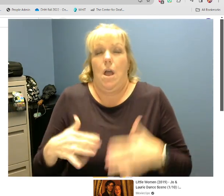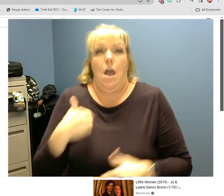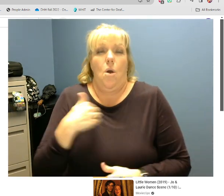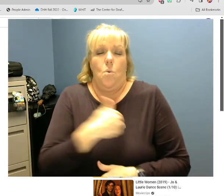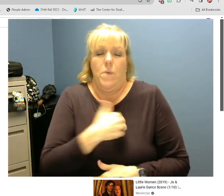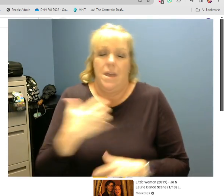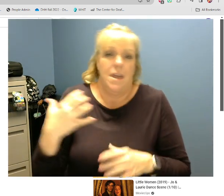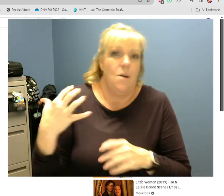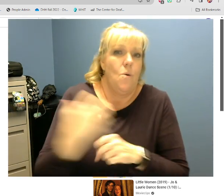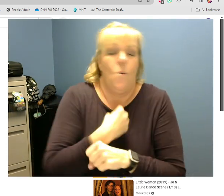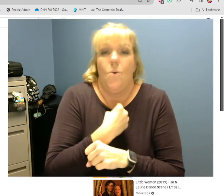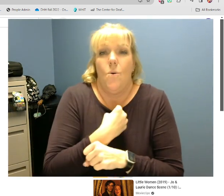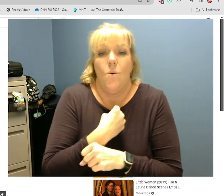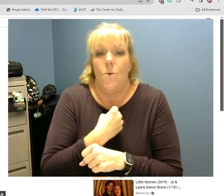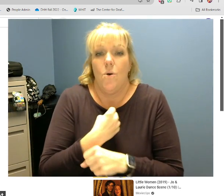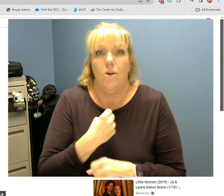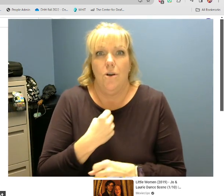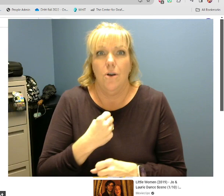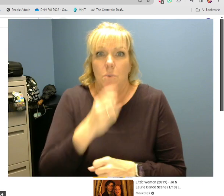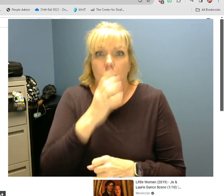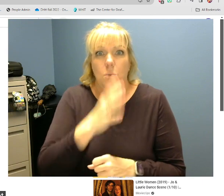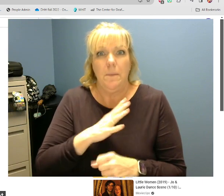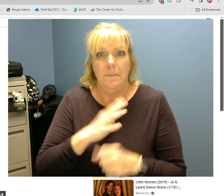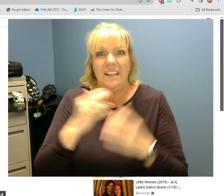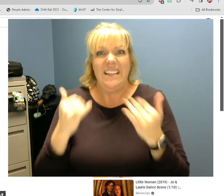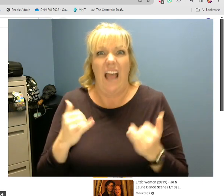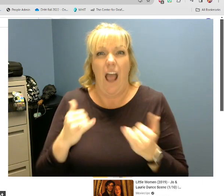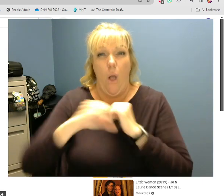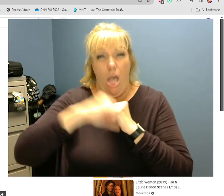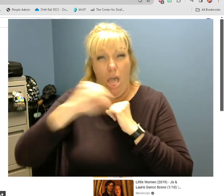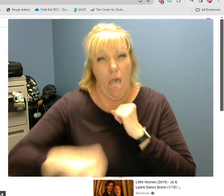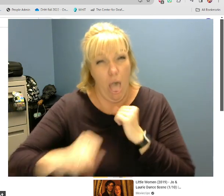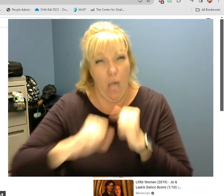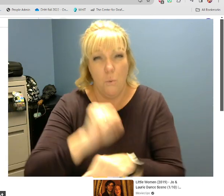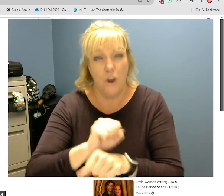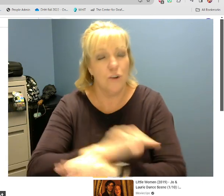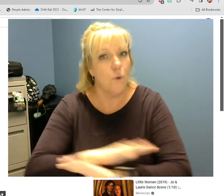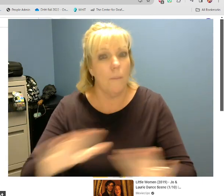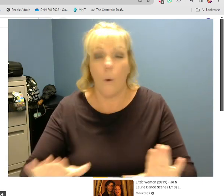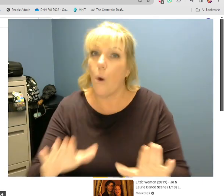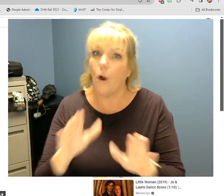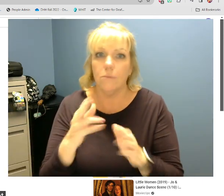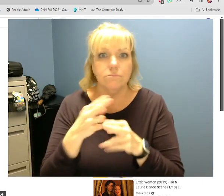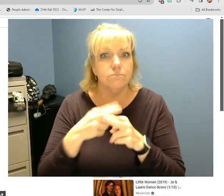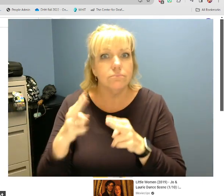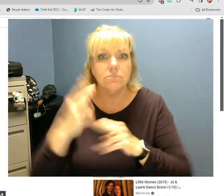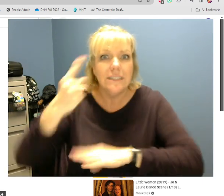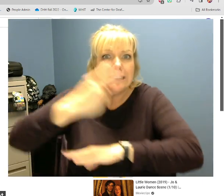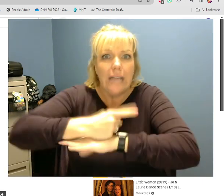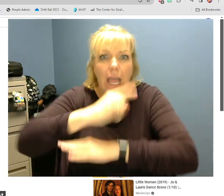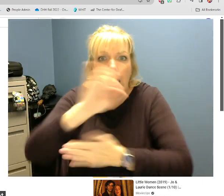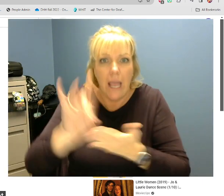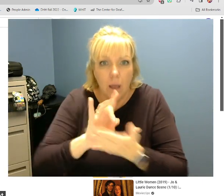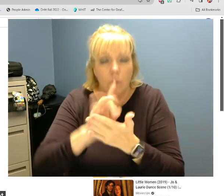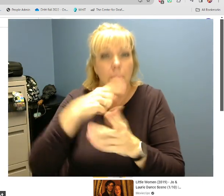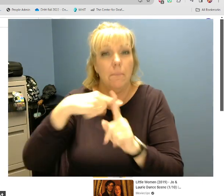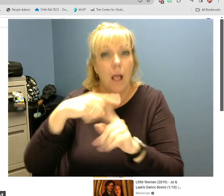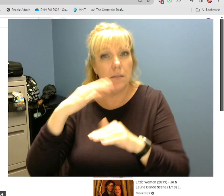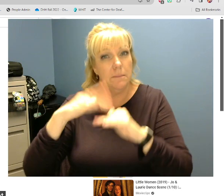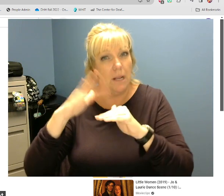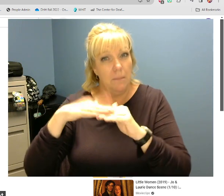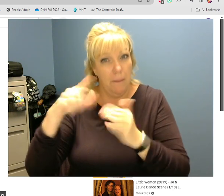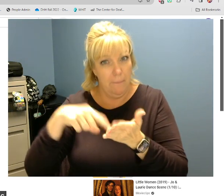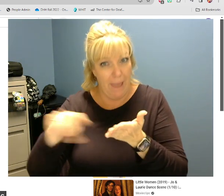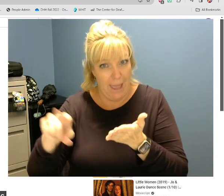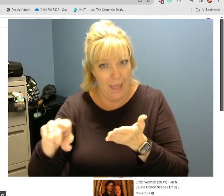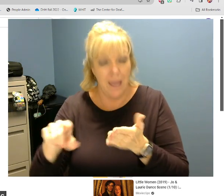got a minimum amount of hours that women can work, and we've got minimum wage for them.